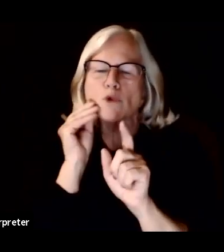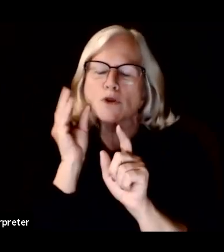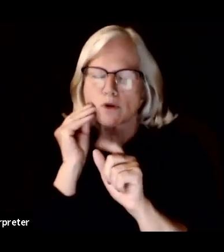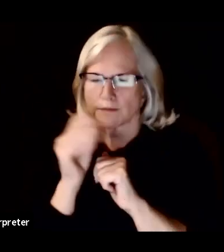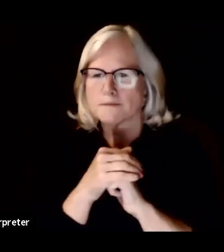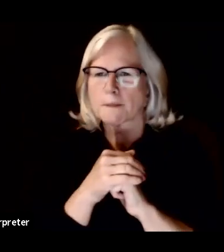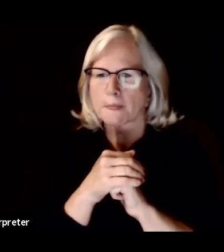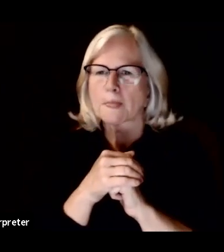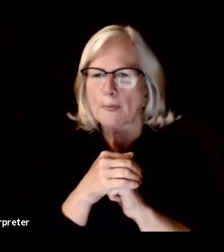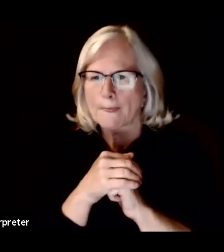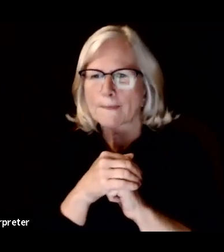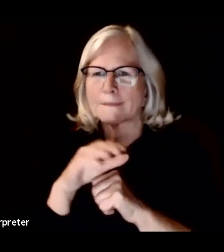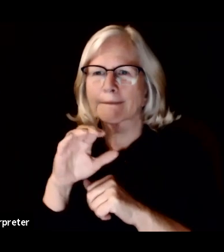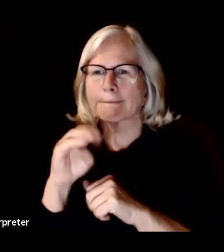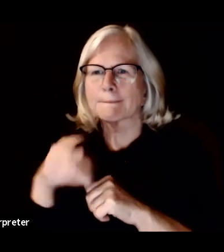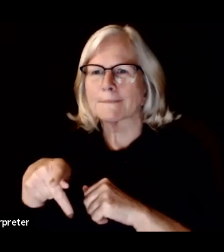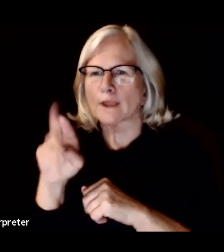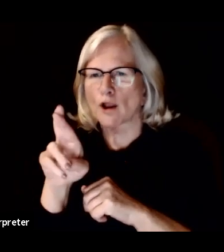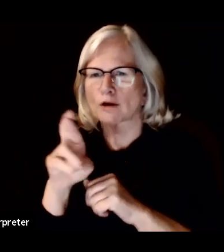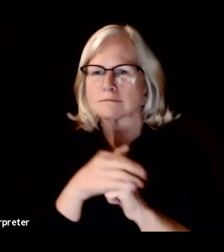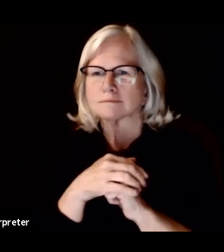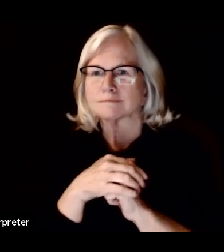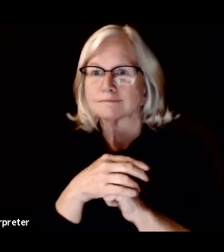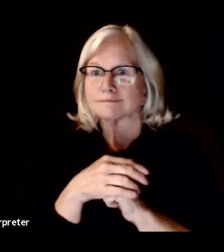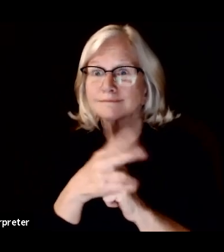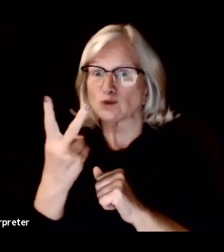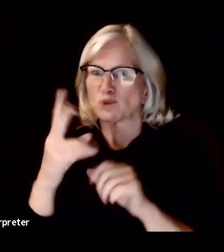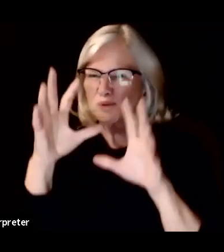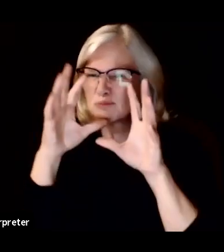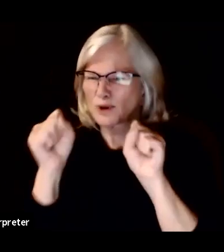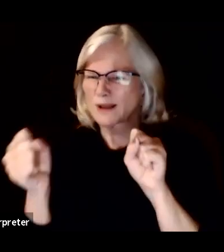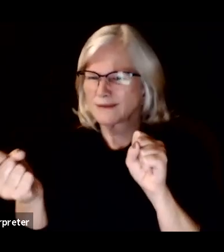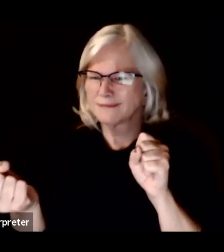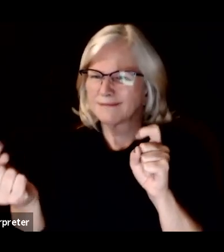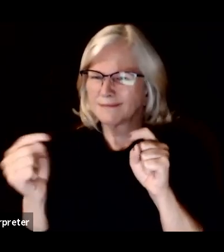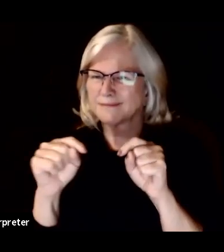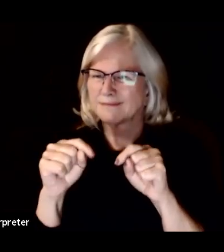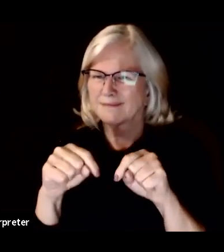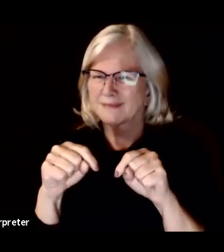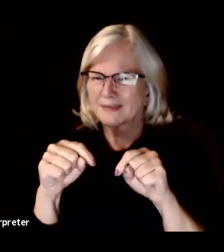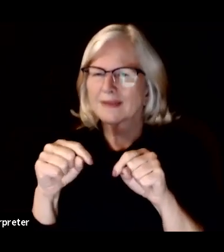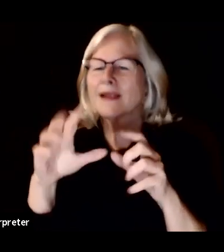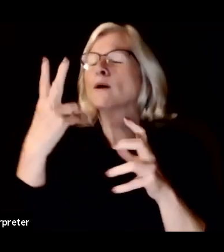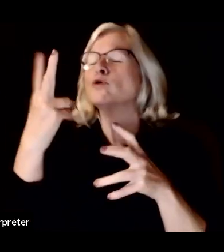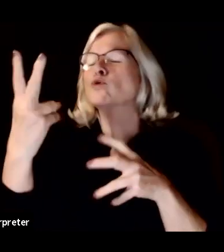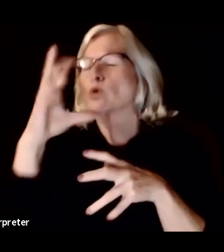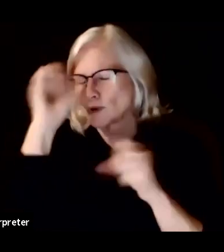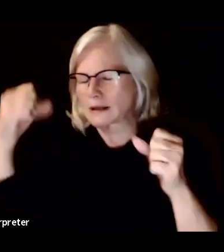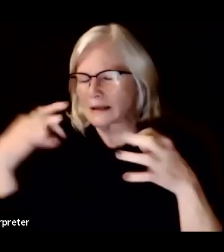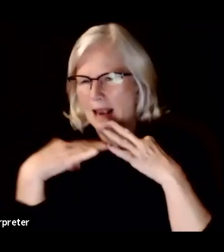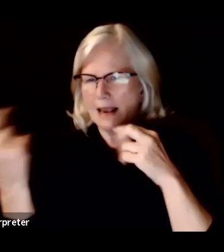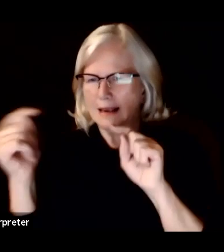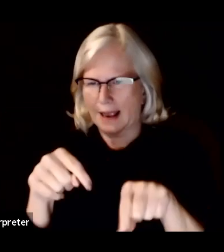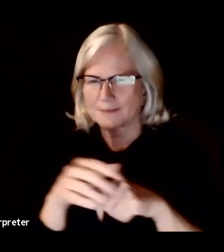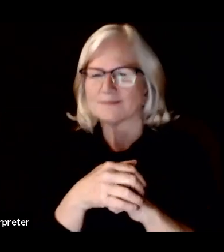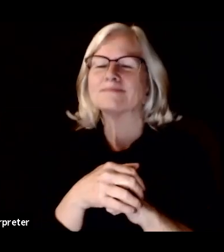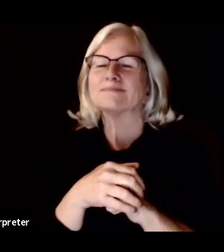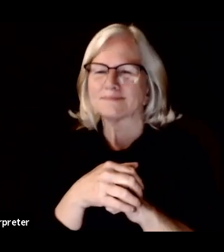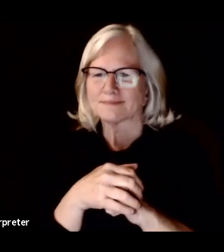President Trump and Joe Biden. And I know the governor has written a letter urging them to follow crowd size and mask